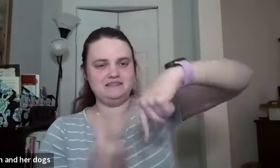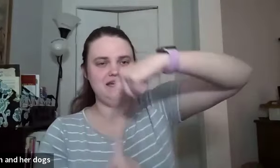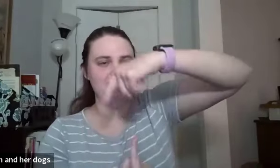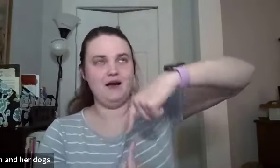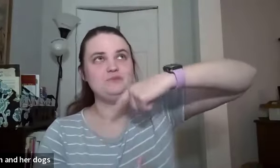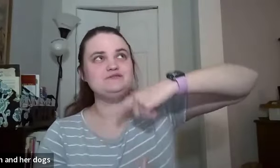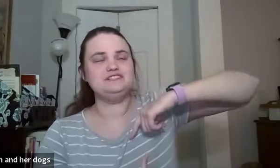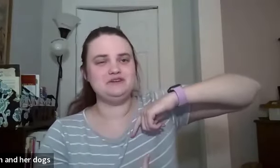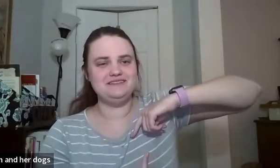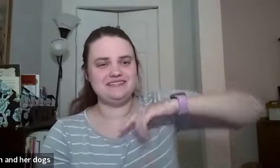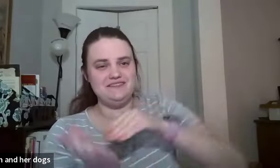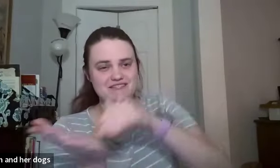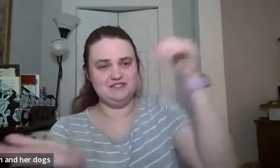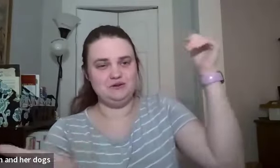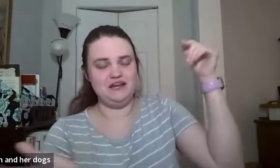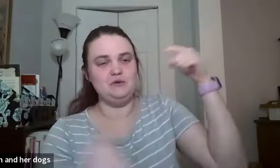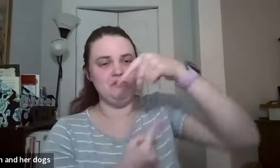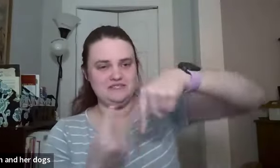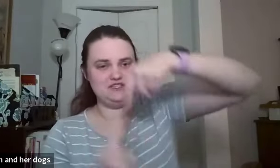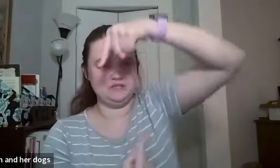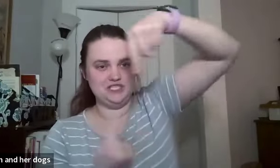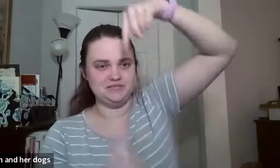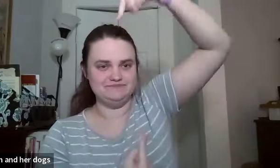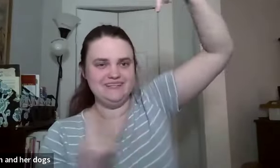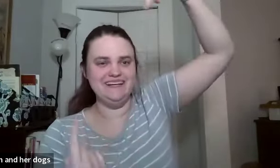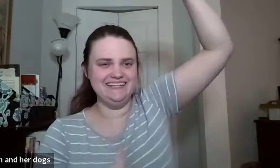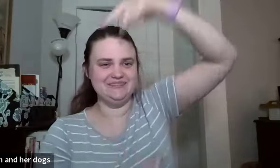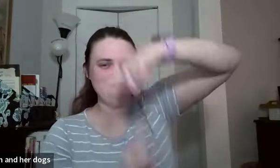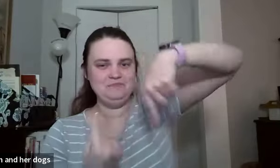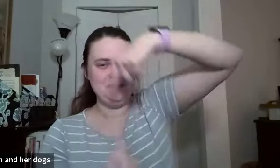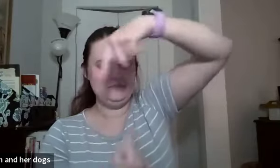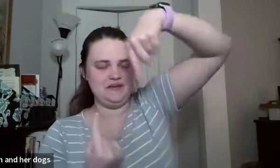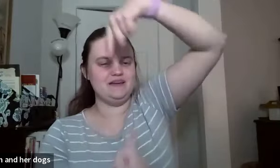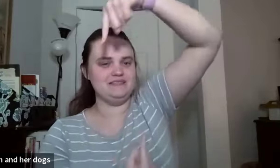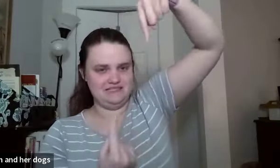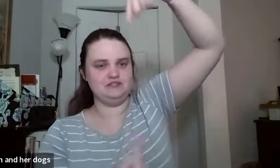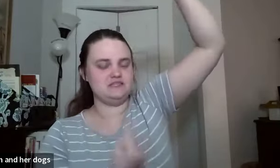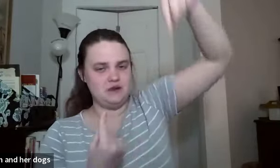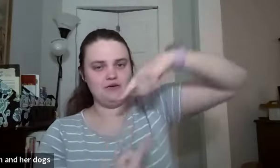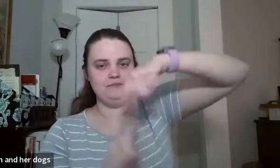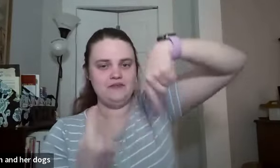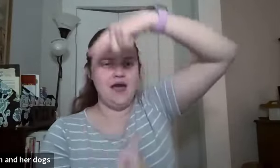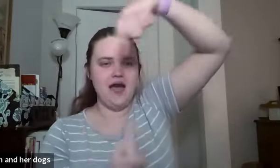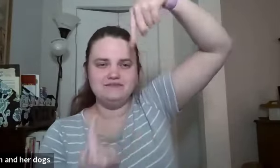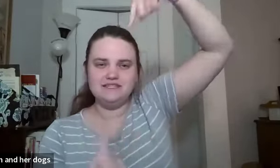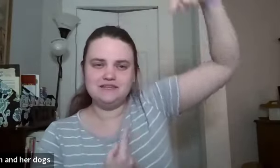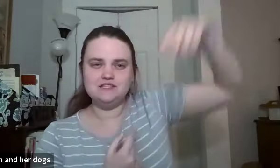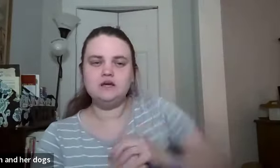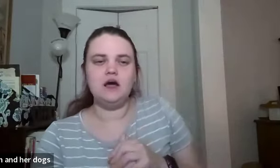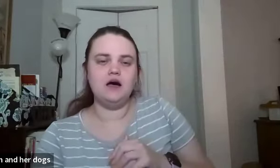like, I almost want to jokingly say this is tornado while this is twister because it's still a spiral. I've seen this